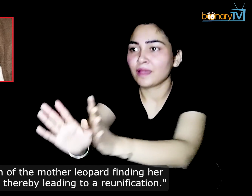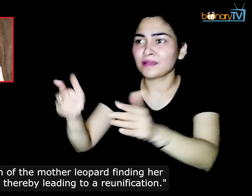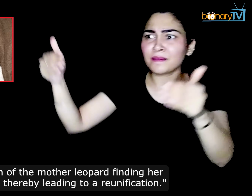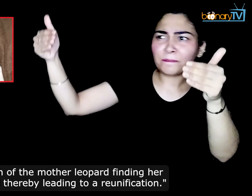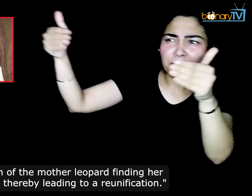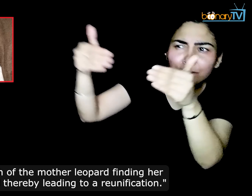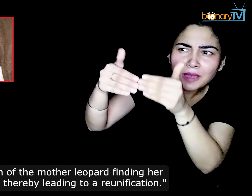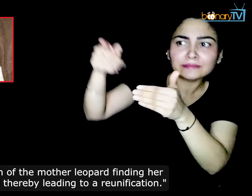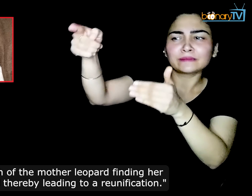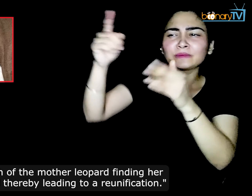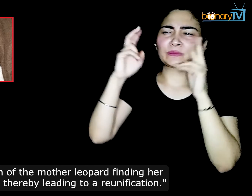to a reunification.